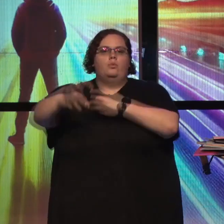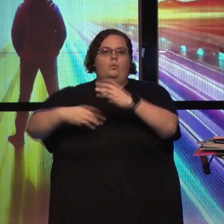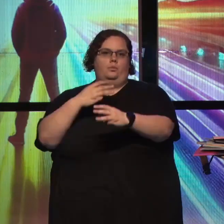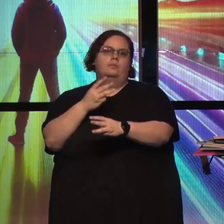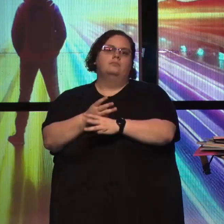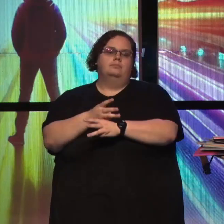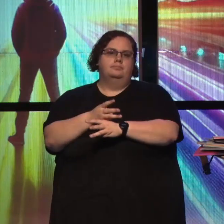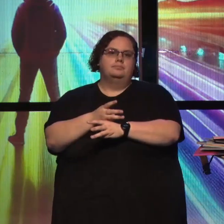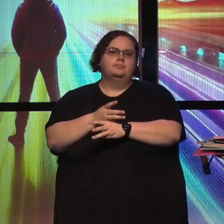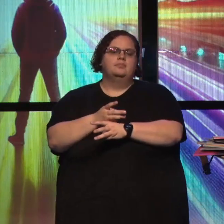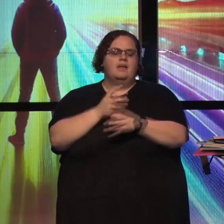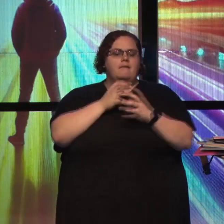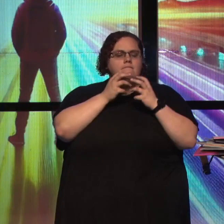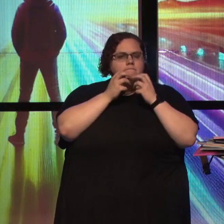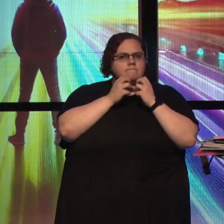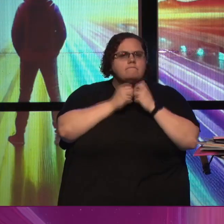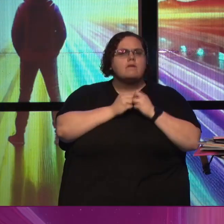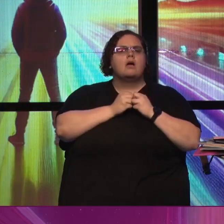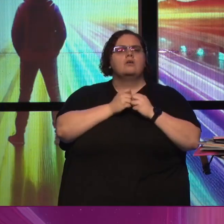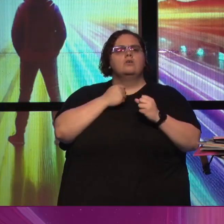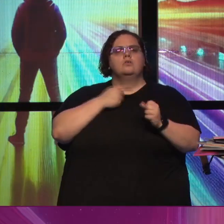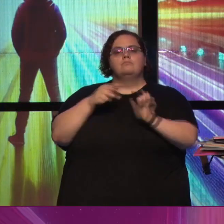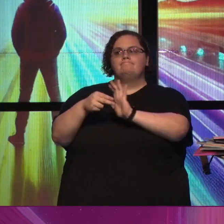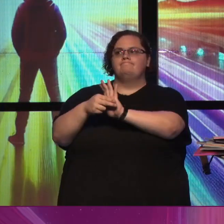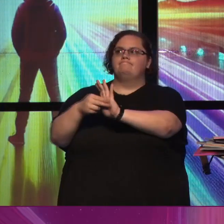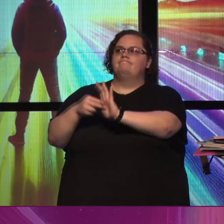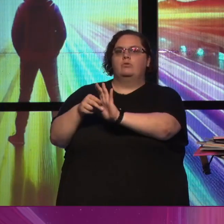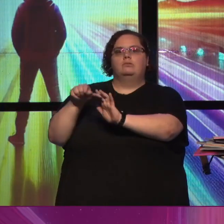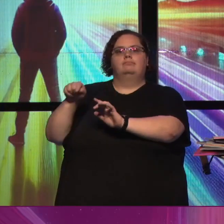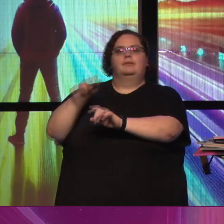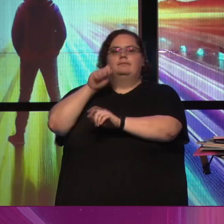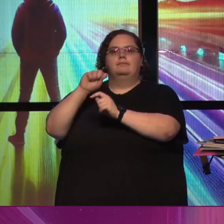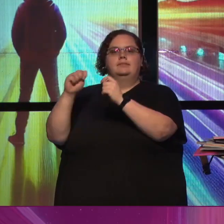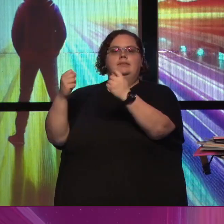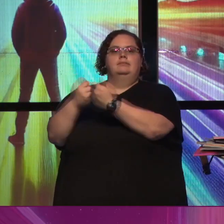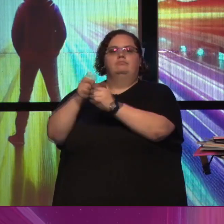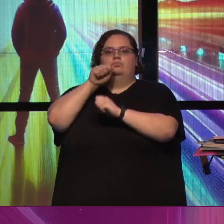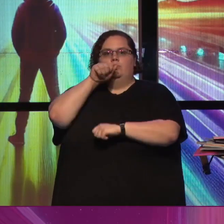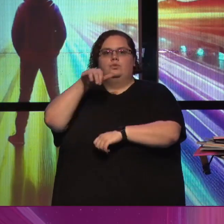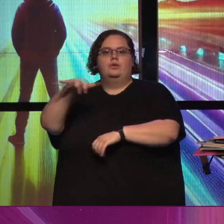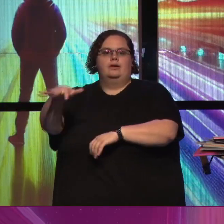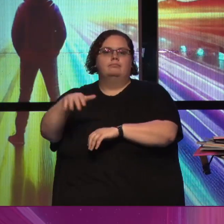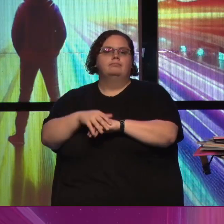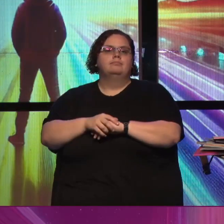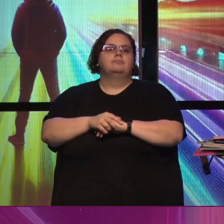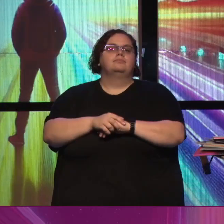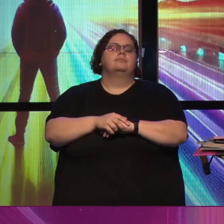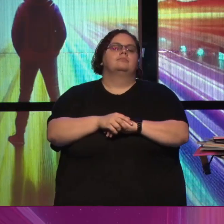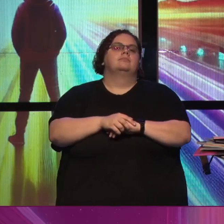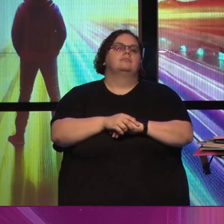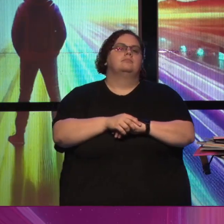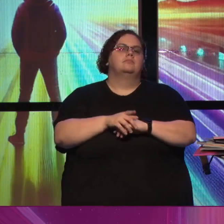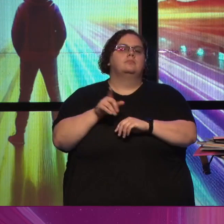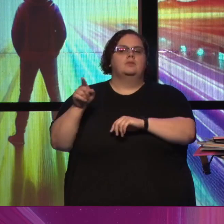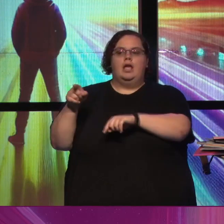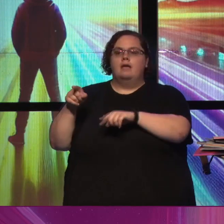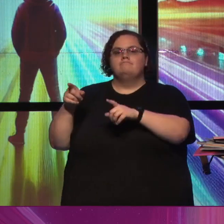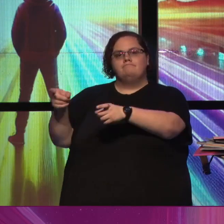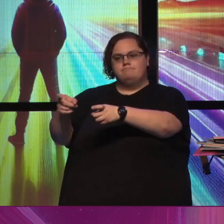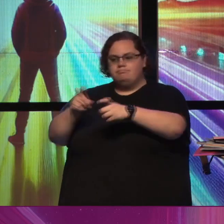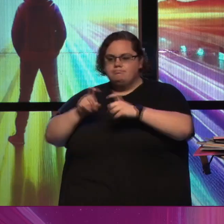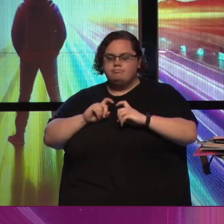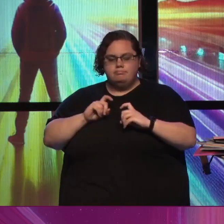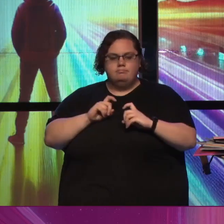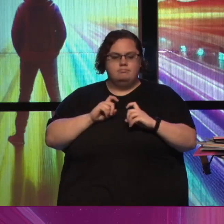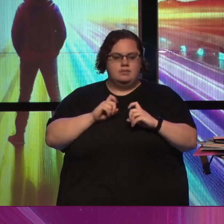And it's all these values, these marks of Team Dragon, right? The timeless taxes of Team Dragon are given to us, and